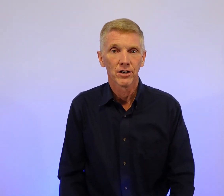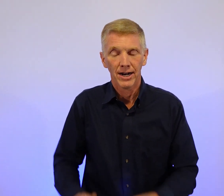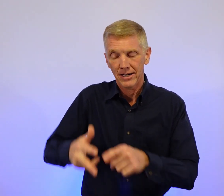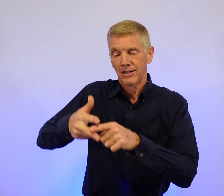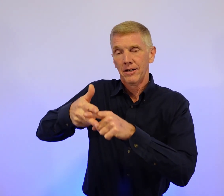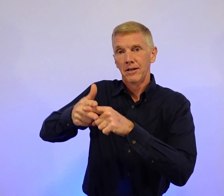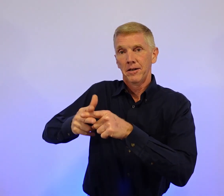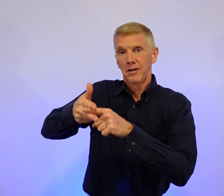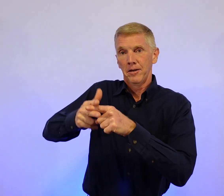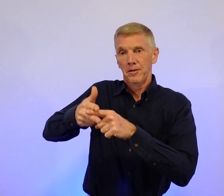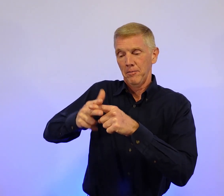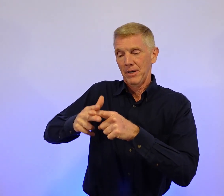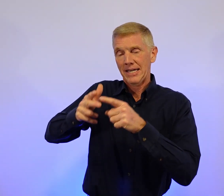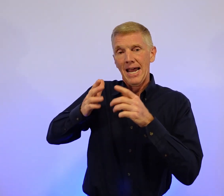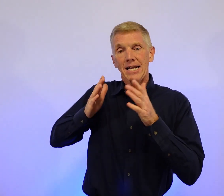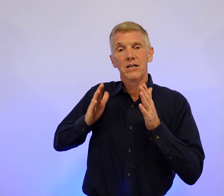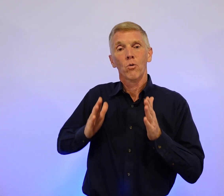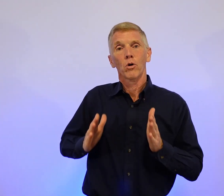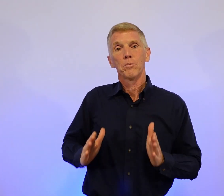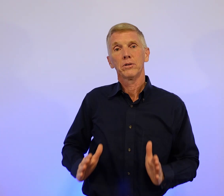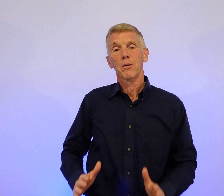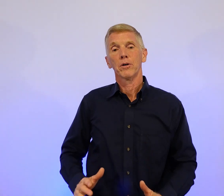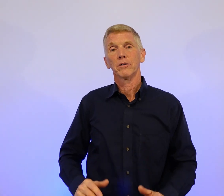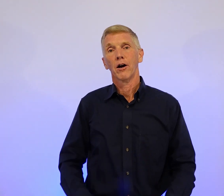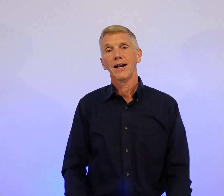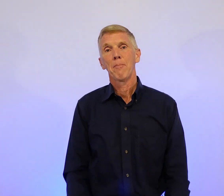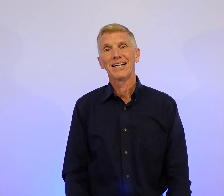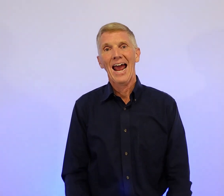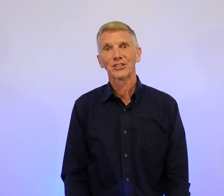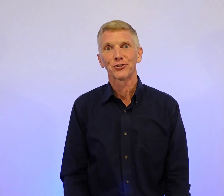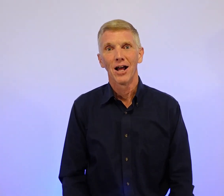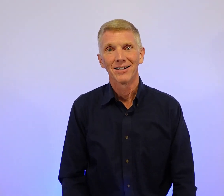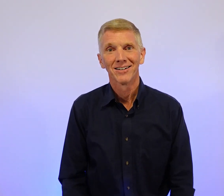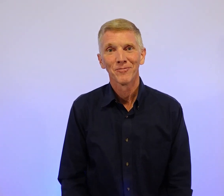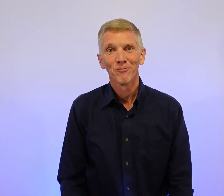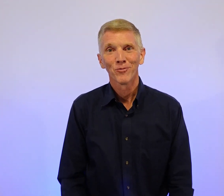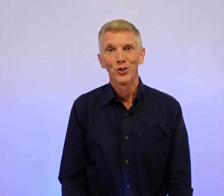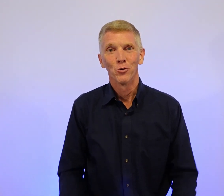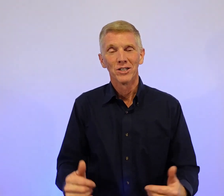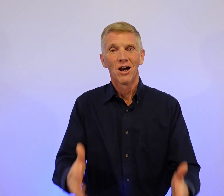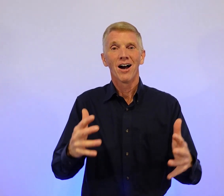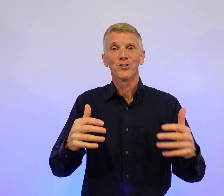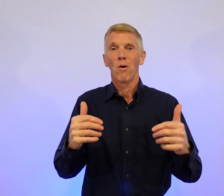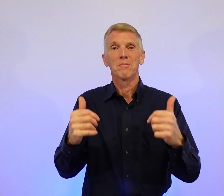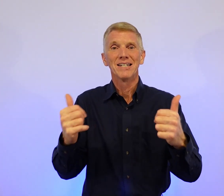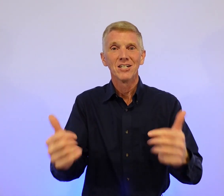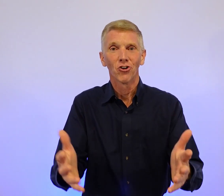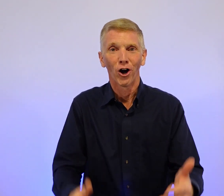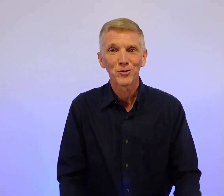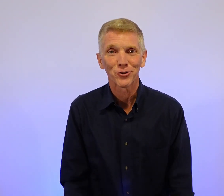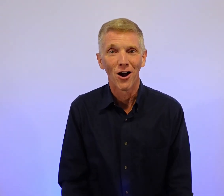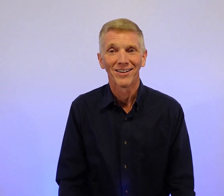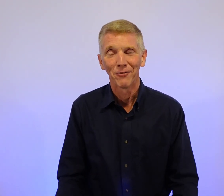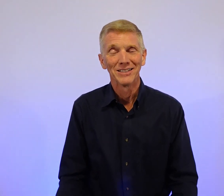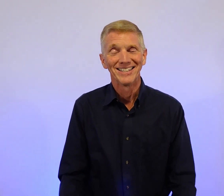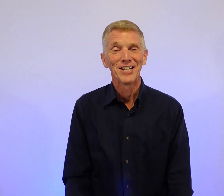right? Mechanic or plumber, all right? How about an astronaut? You were young, you wanted to be Neil Armstrong, that really dates